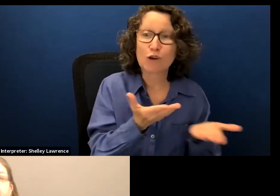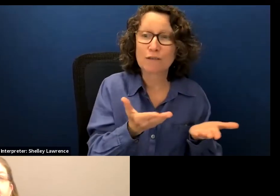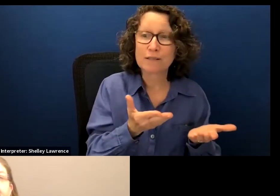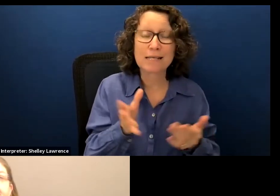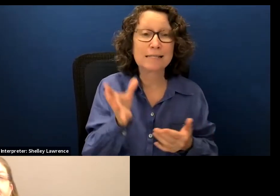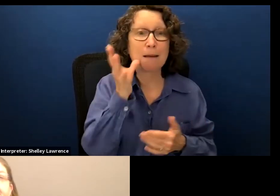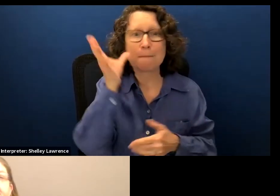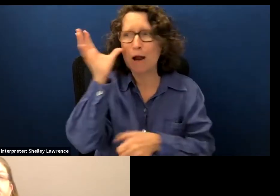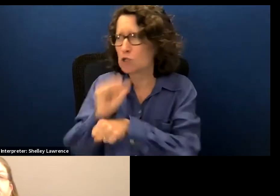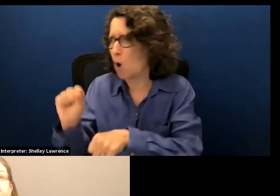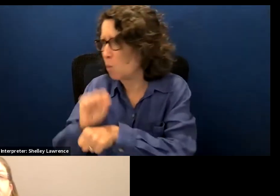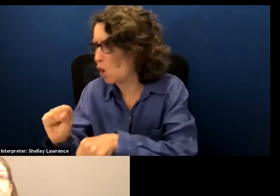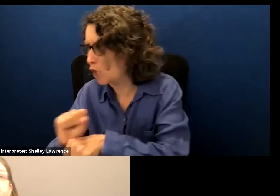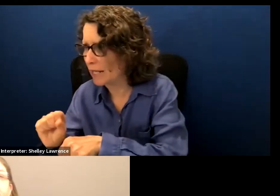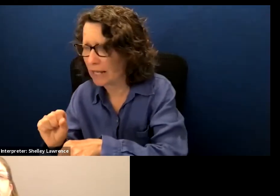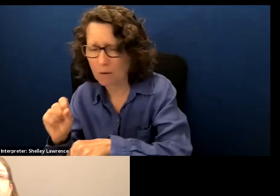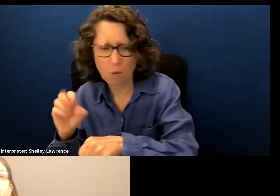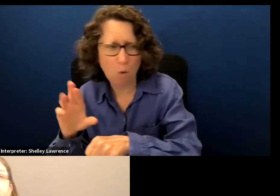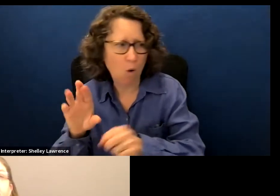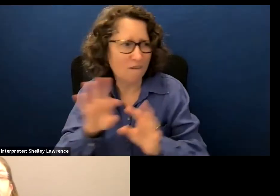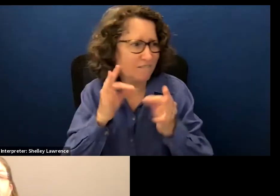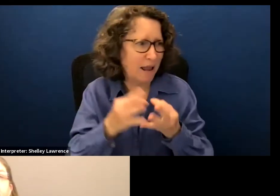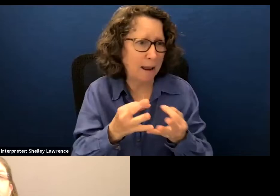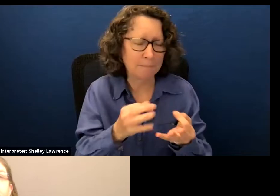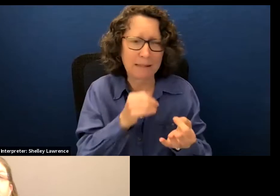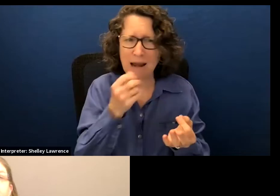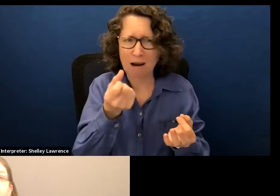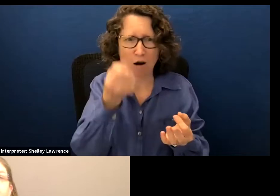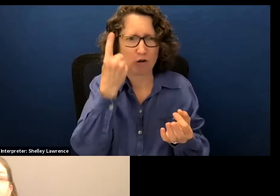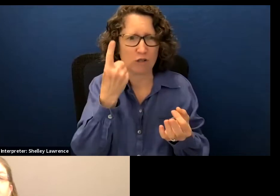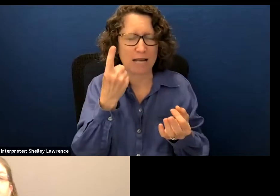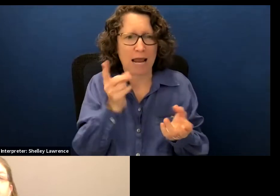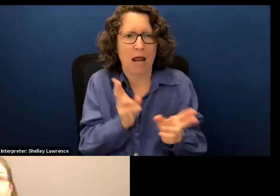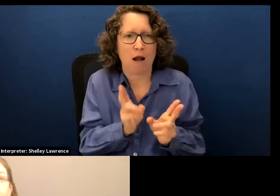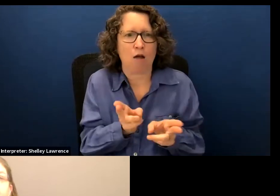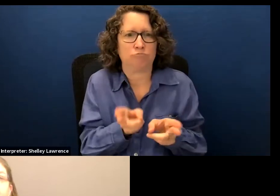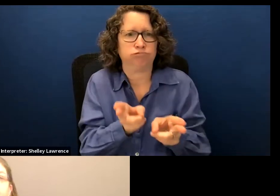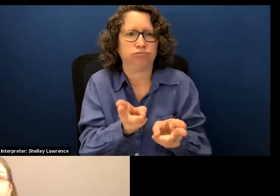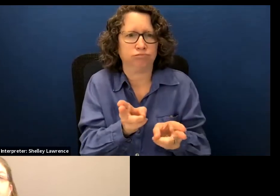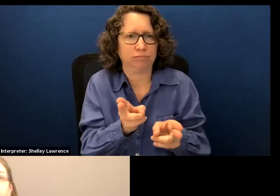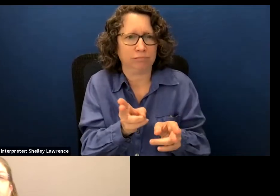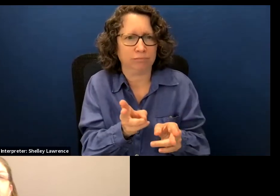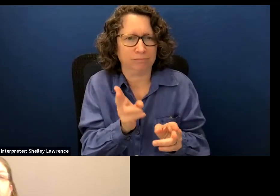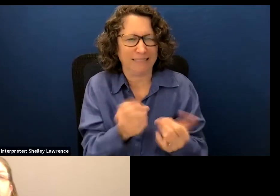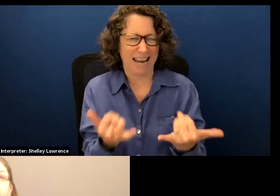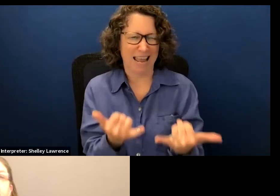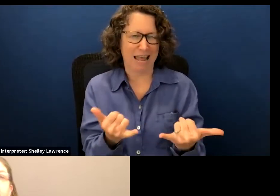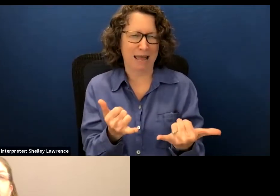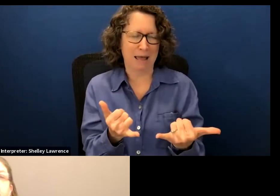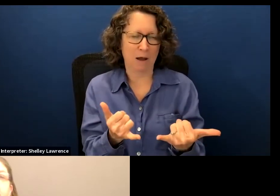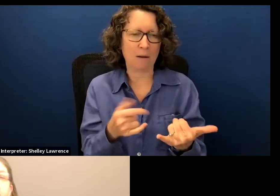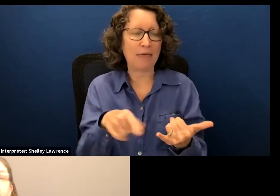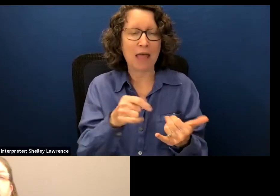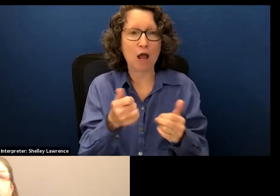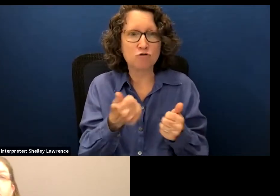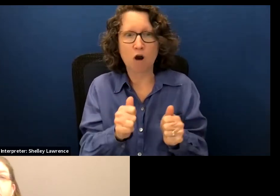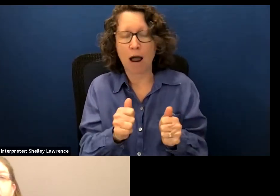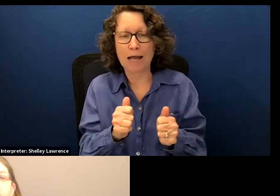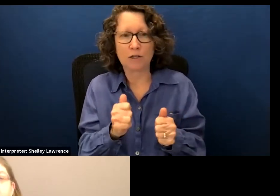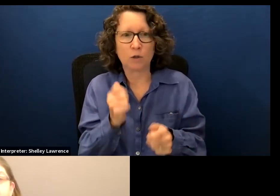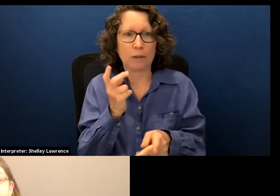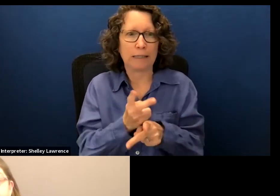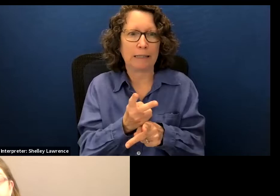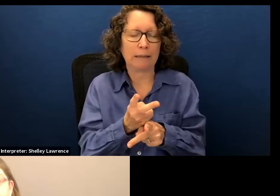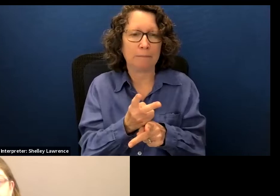parents are working a lot, or the family doesn't understand the urgency of the need, or they're just trying to keep the